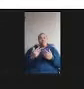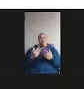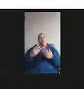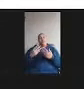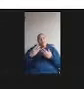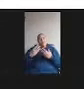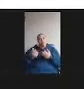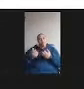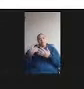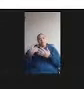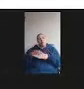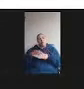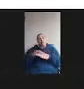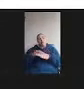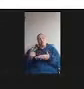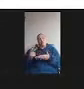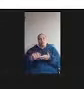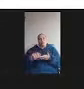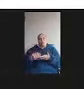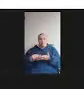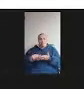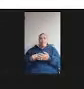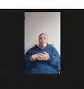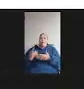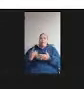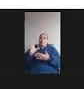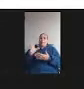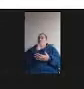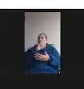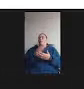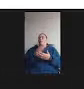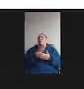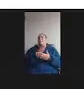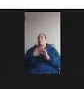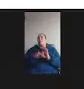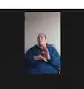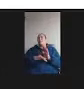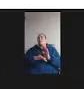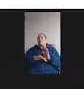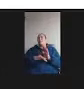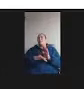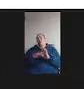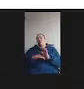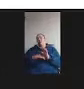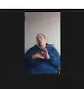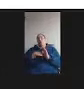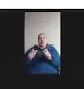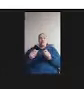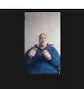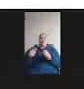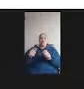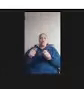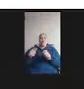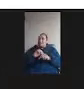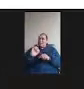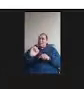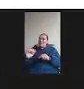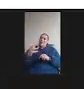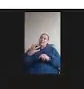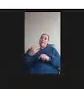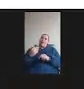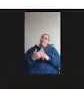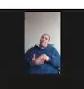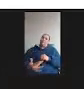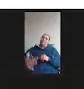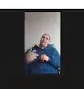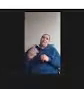and specific projections from sub-program managers based on the need that we project is required throughout the year. However, I'm not sure Mr. Stimele